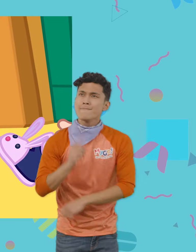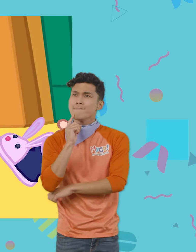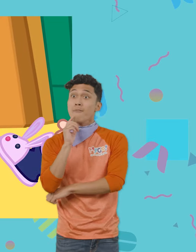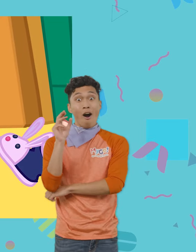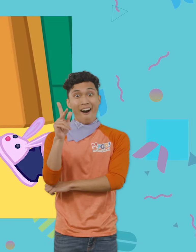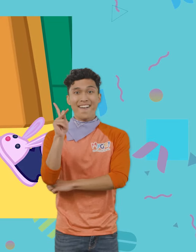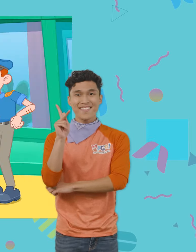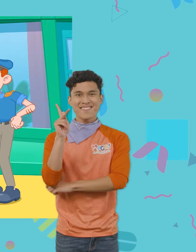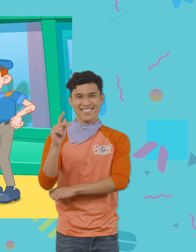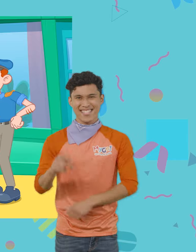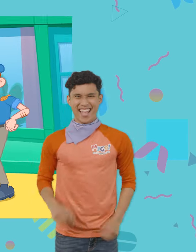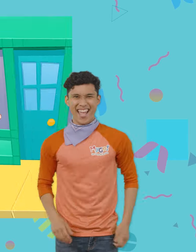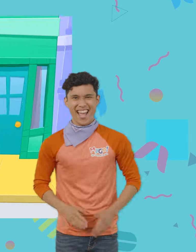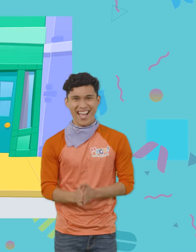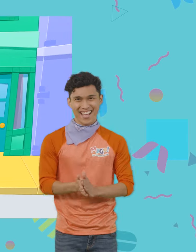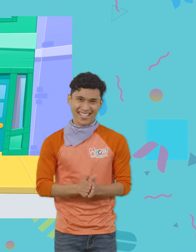Okay.